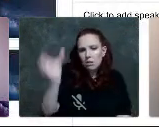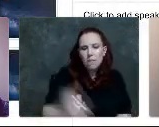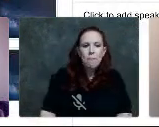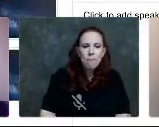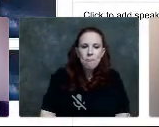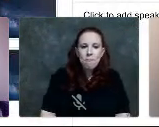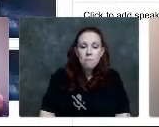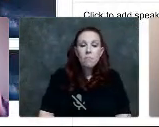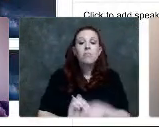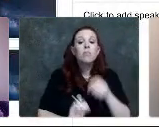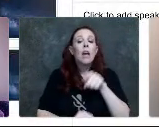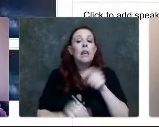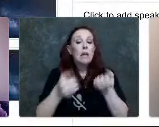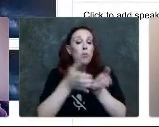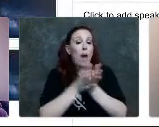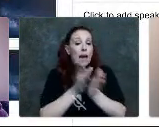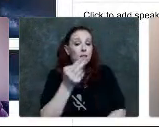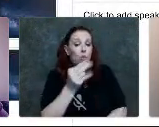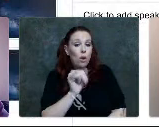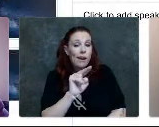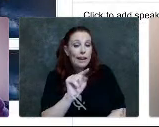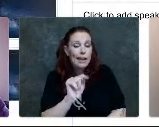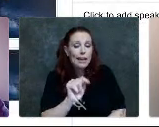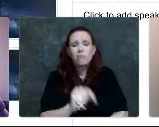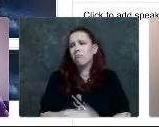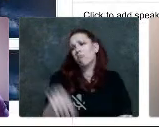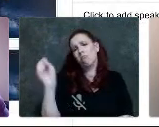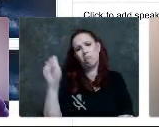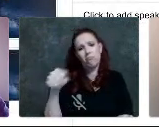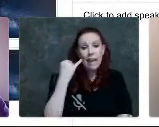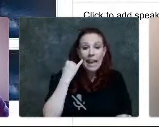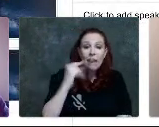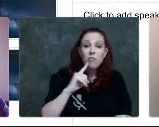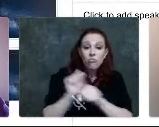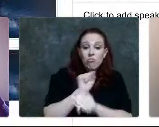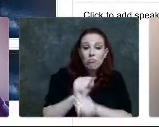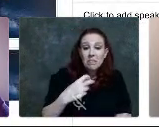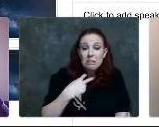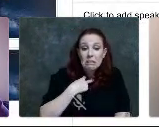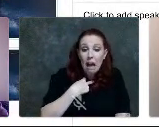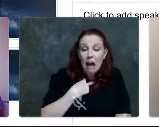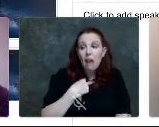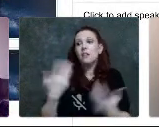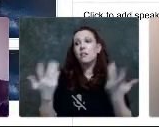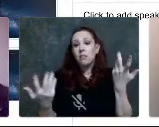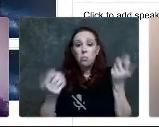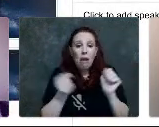you ask for a hint? Yes. I mean, if you're truly stuck, you can ask for a hint. It may or may not adversely impact